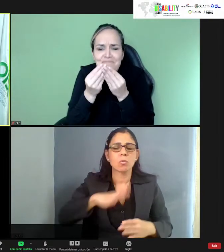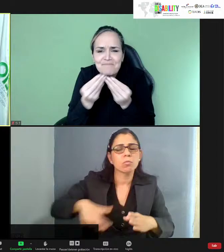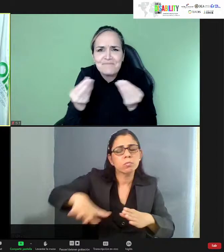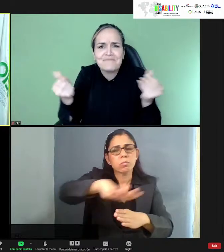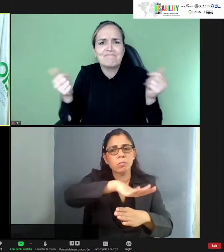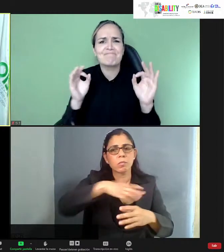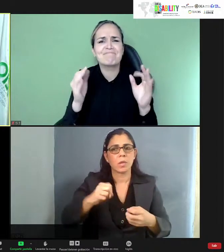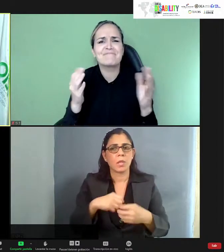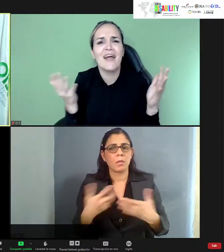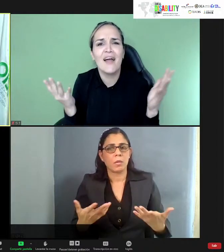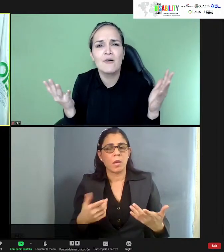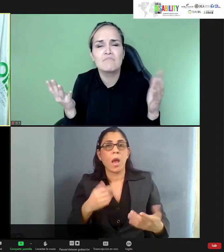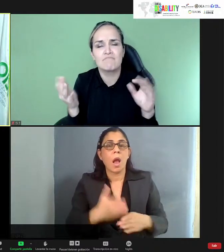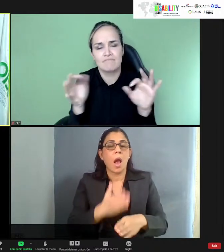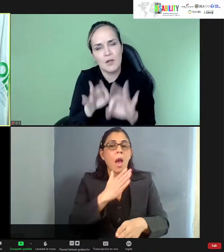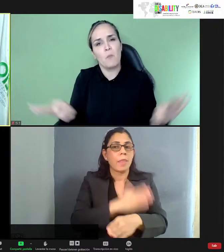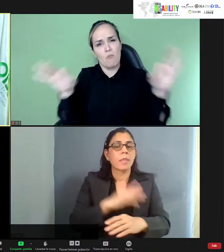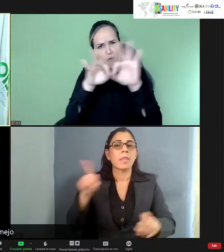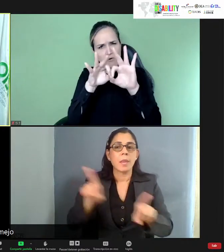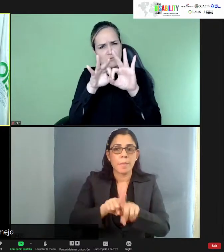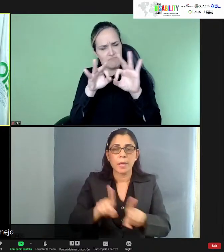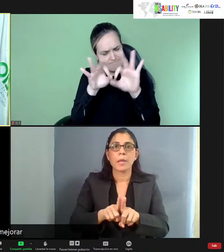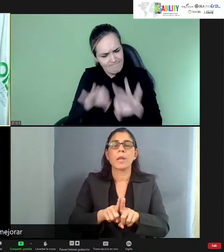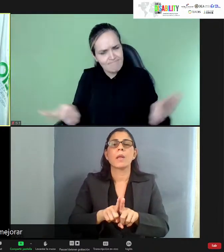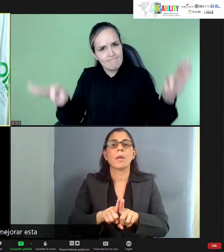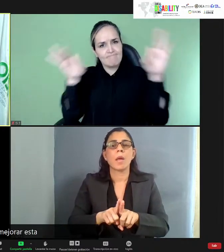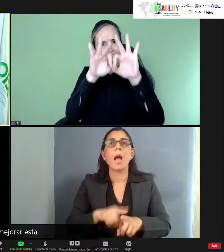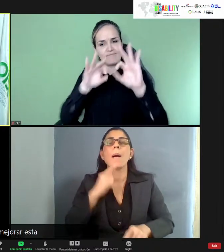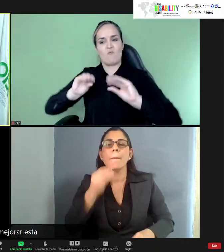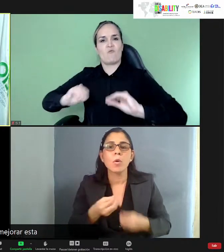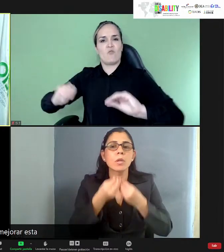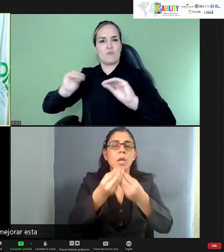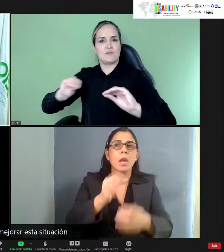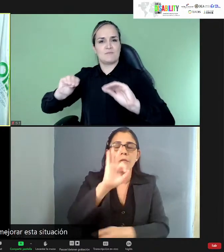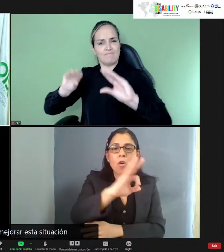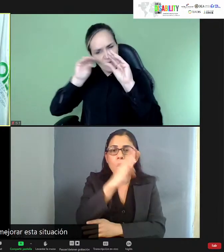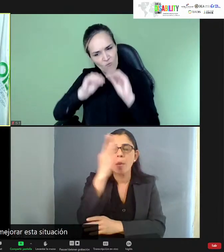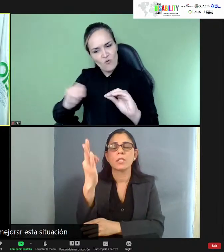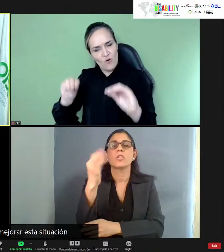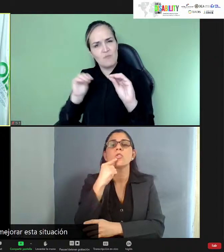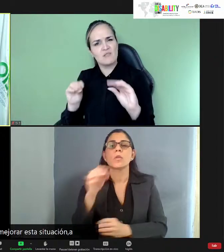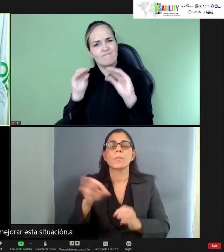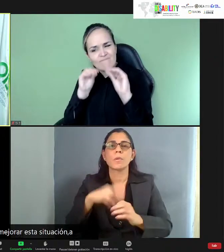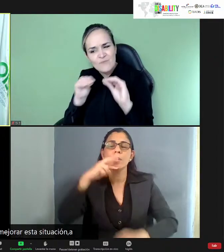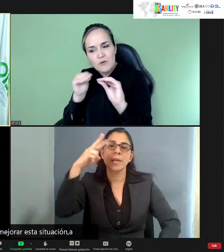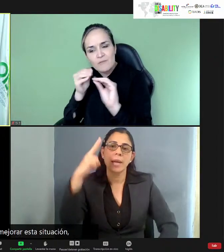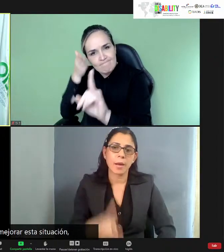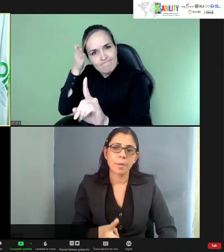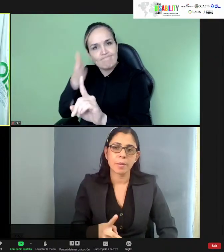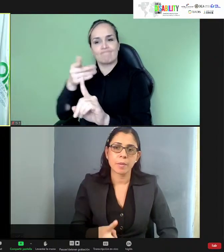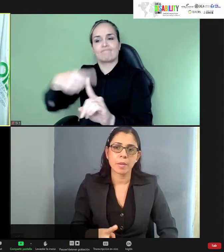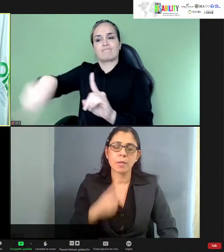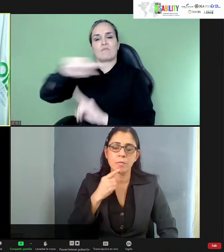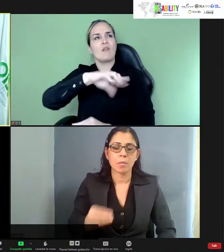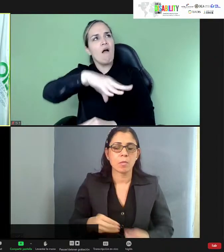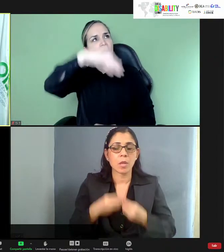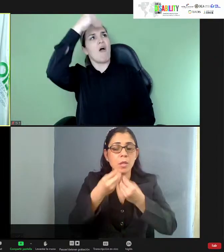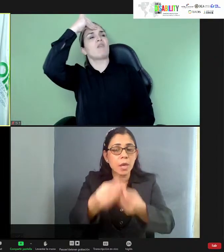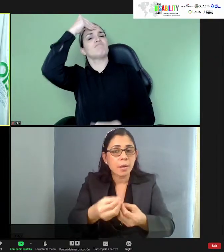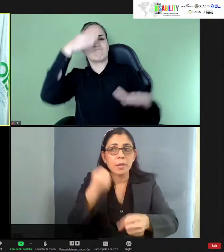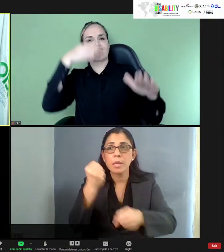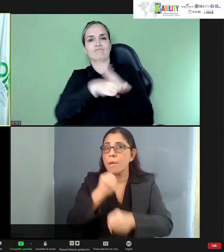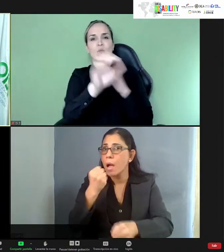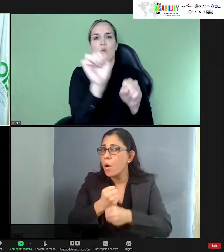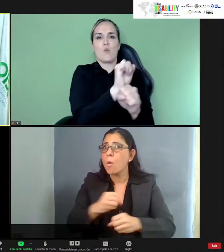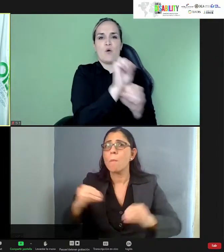do to improve on this situation so we can bet on training and training that is for